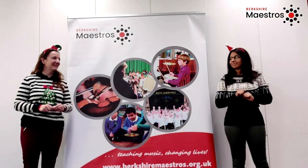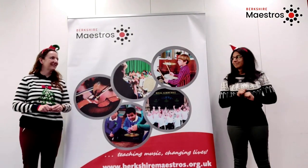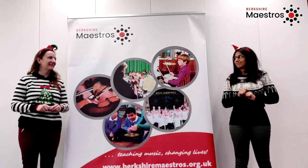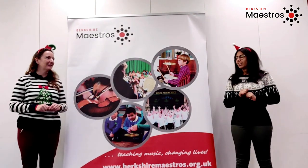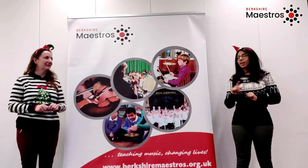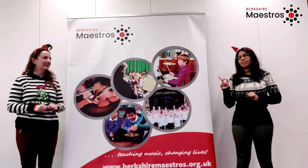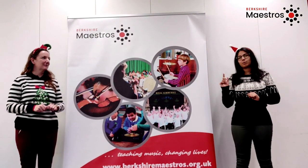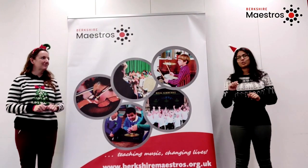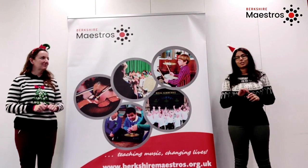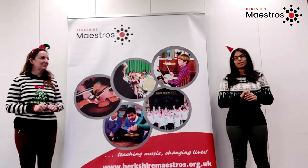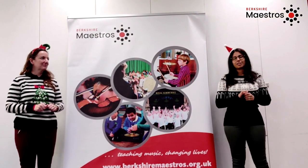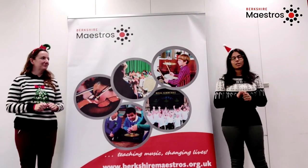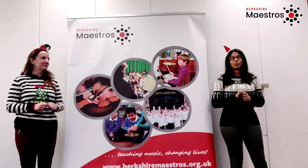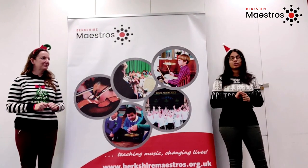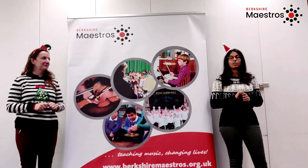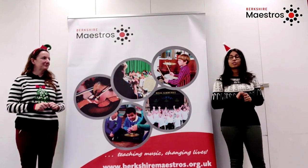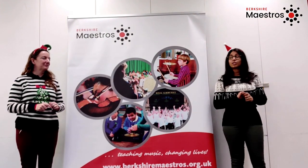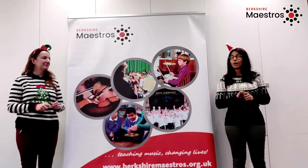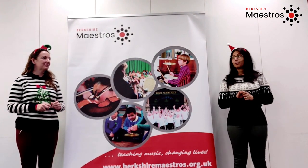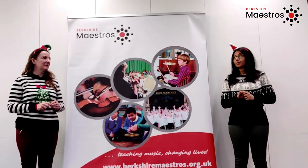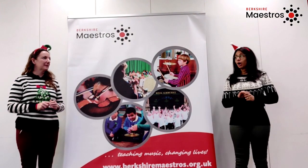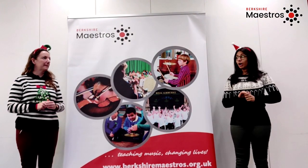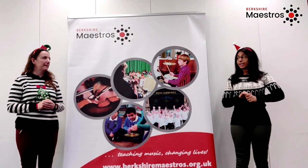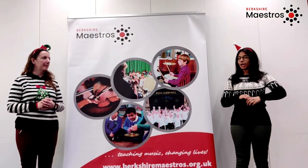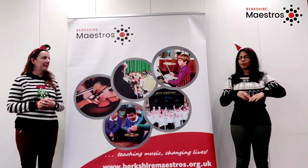that? I think we should. So, I go.